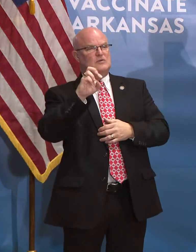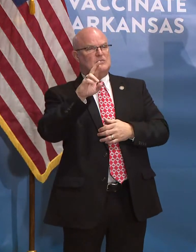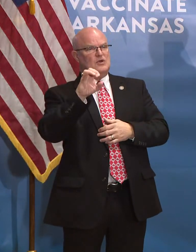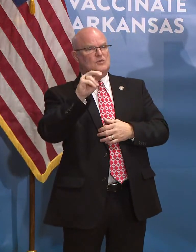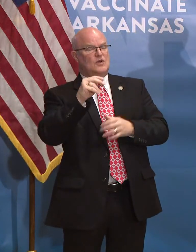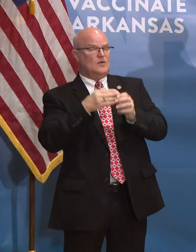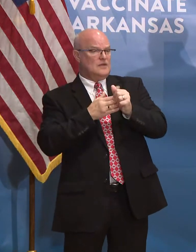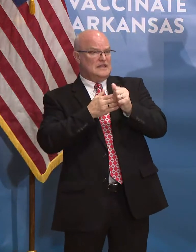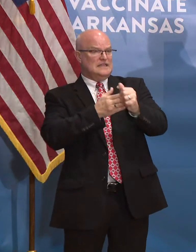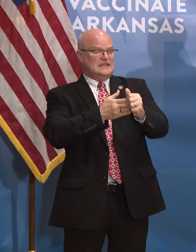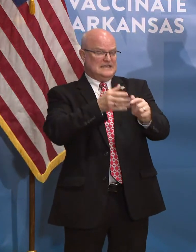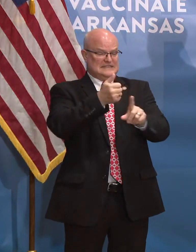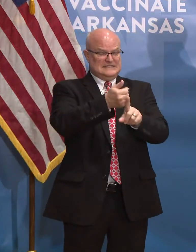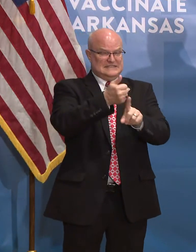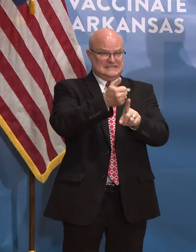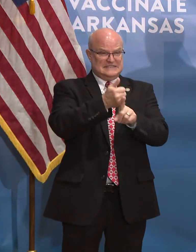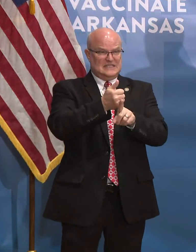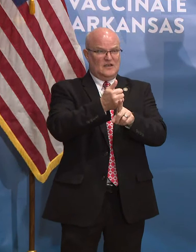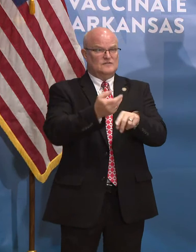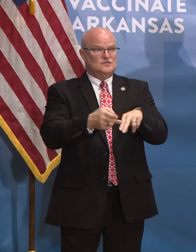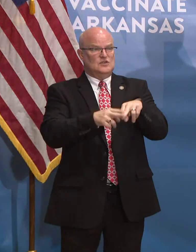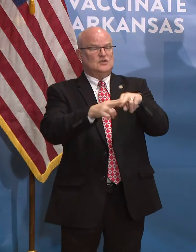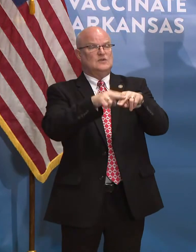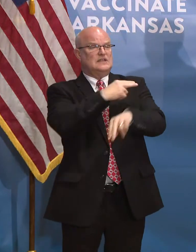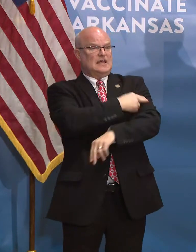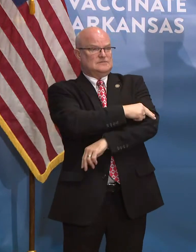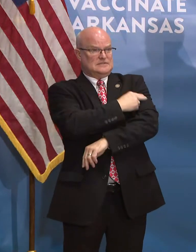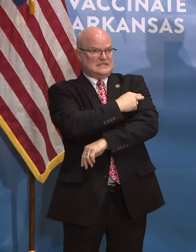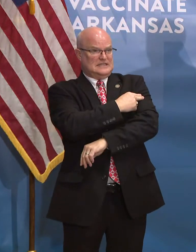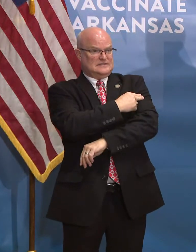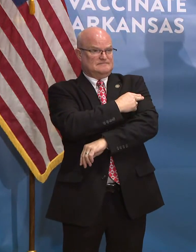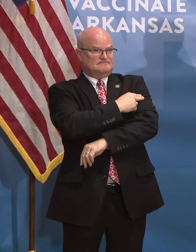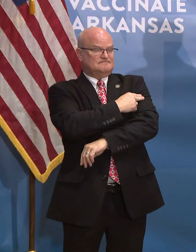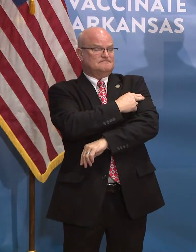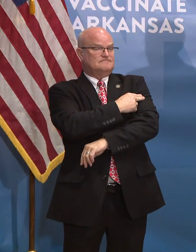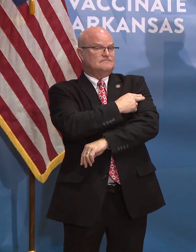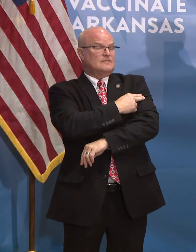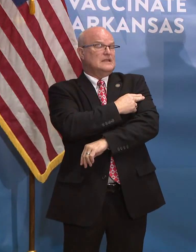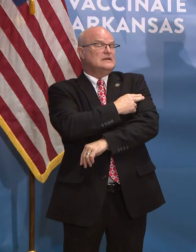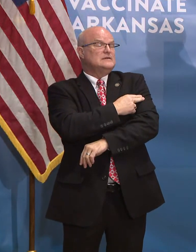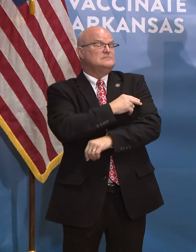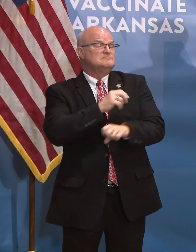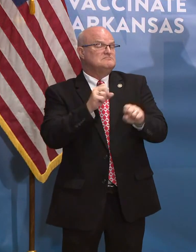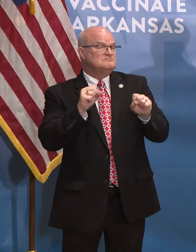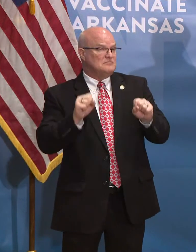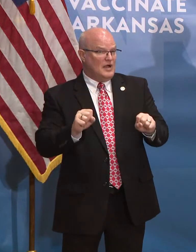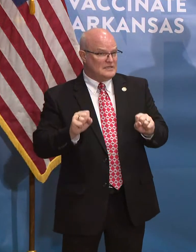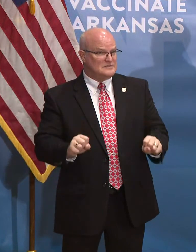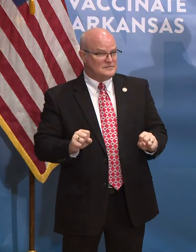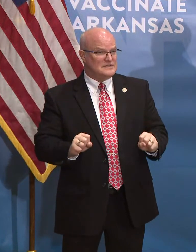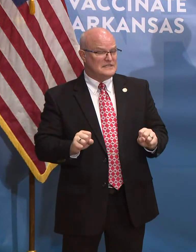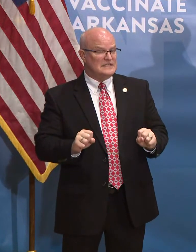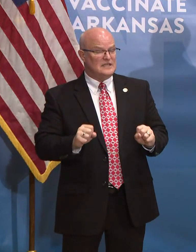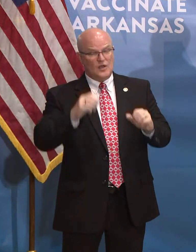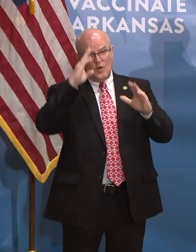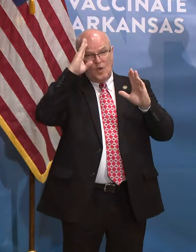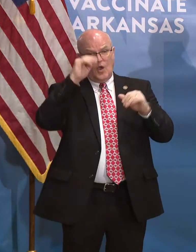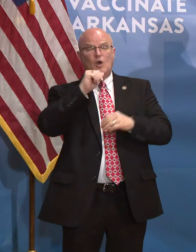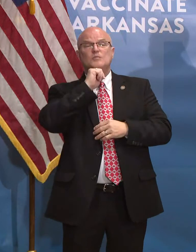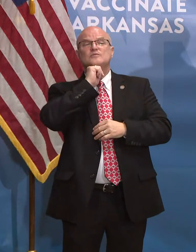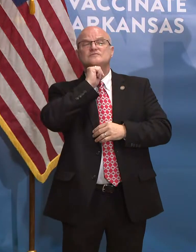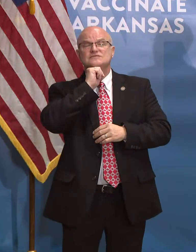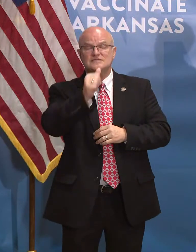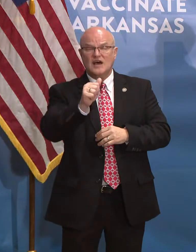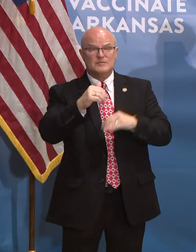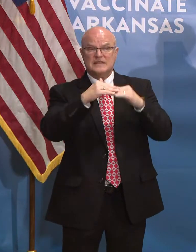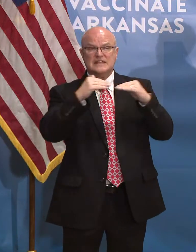that going to lead in and of itself to increase in hospitalization? Likely it will. We hope that it will not near